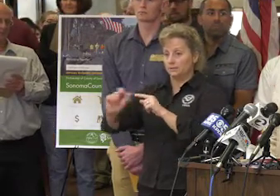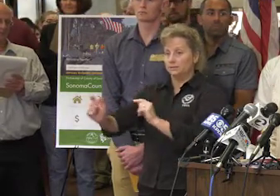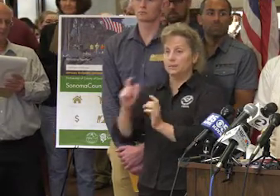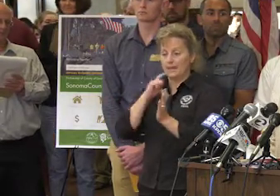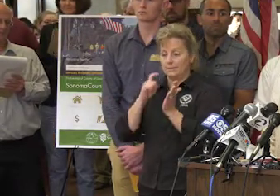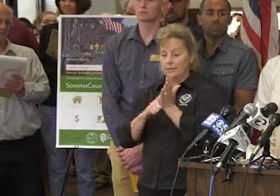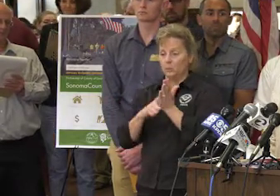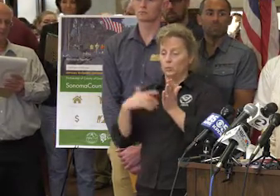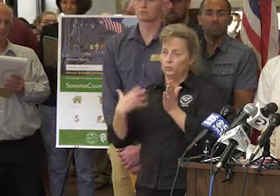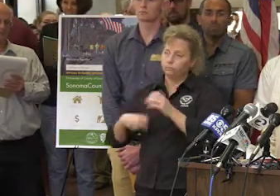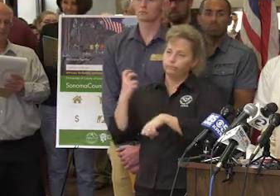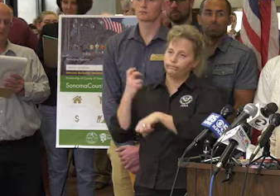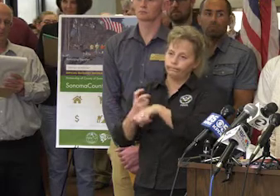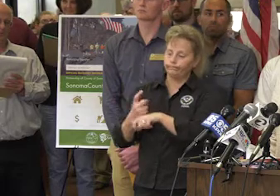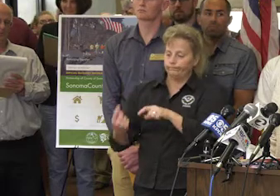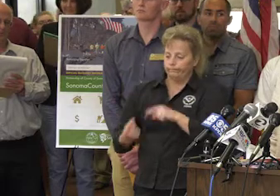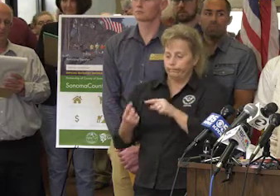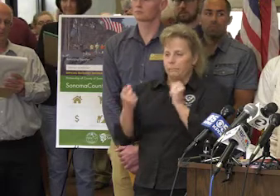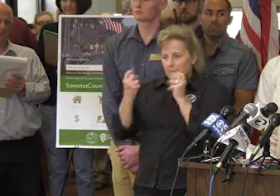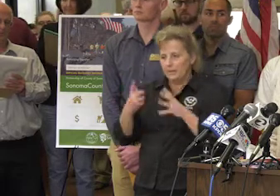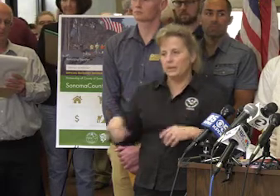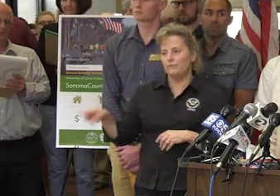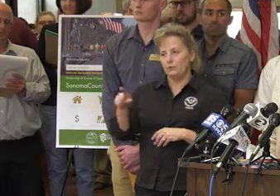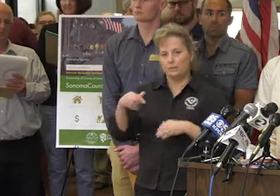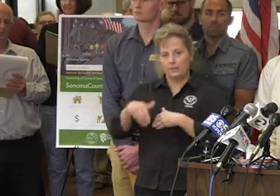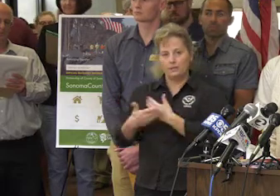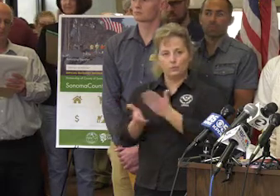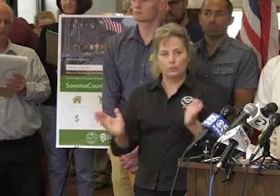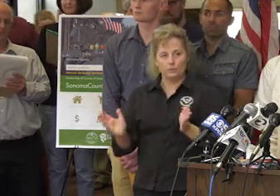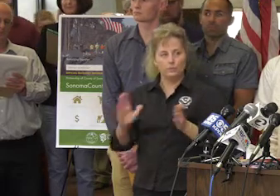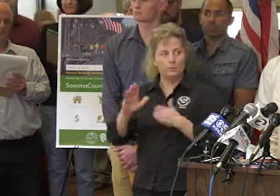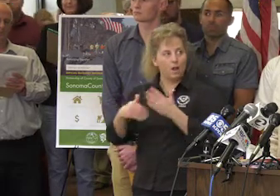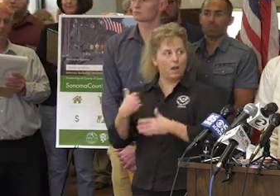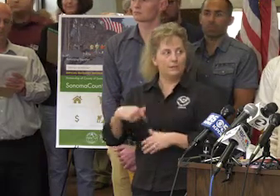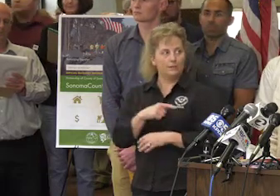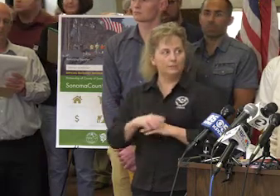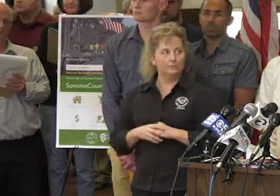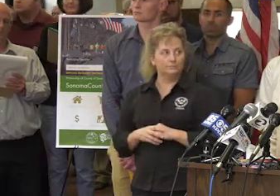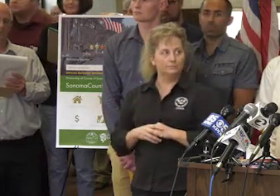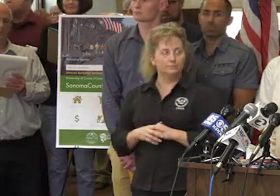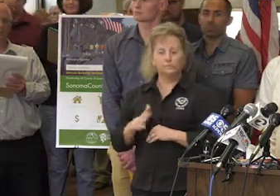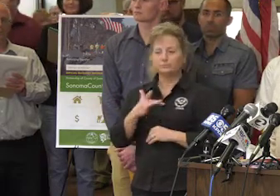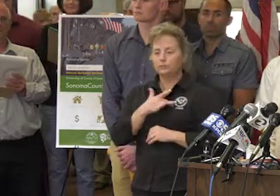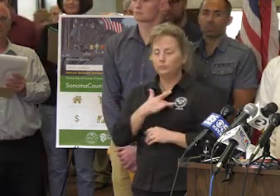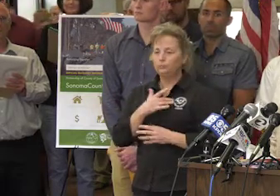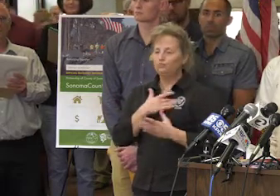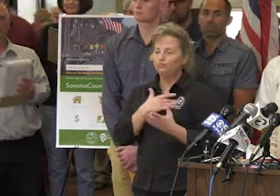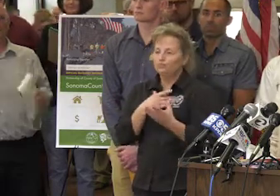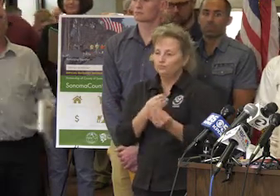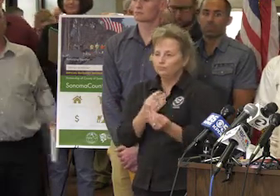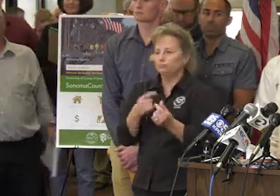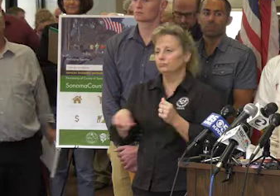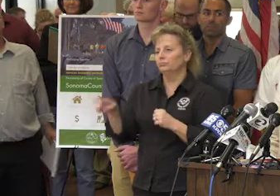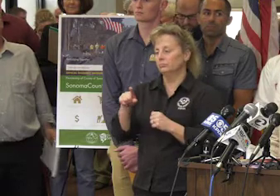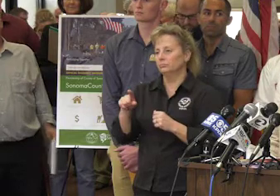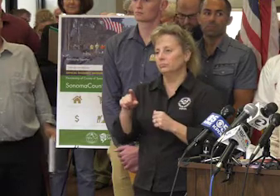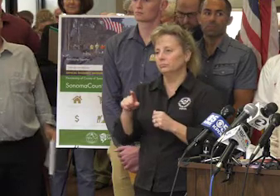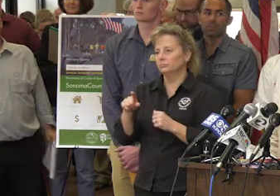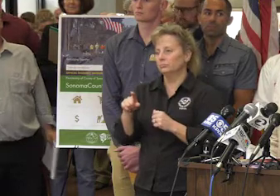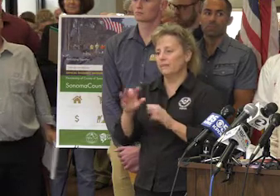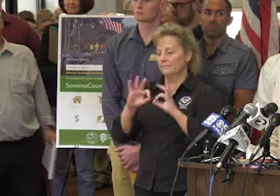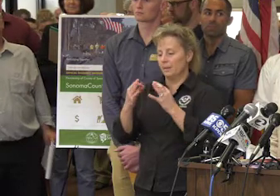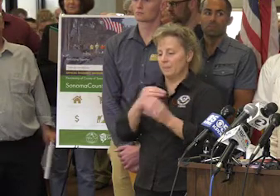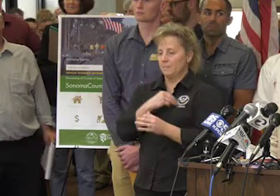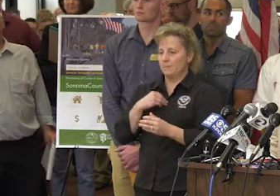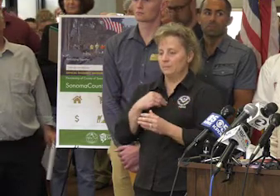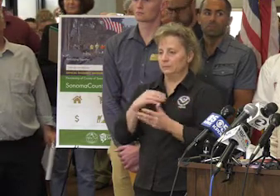acknowledge what a difficult situation this is for many of you in this room and all of us. My heart goes out to all of you who have lost loved